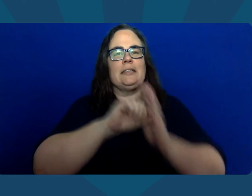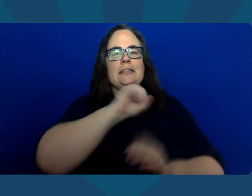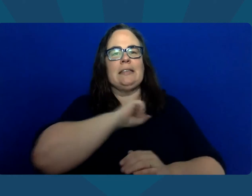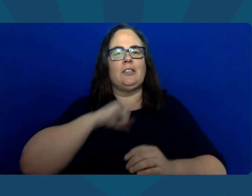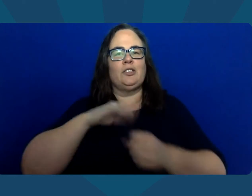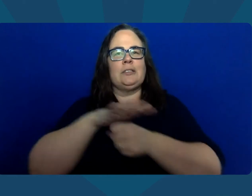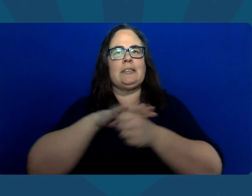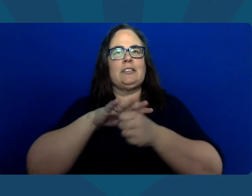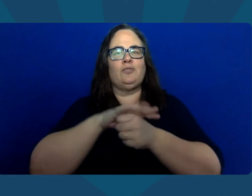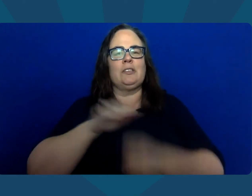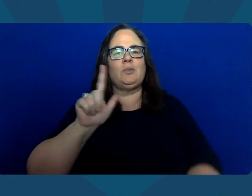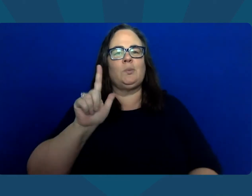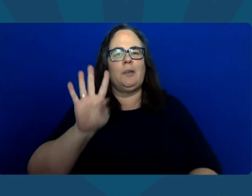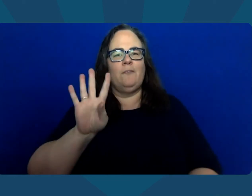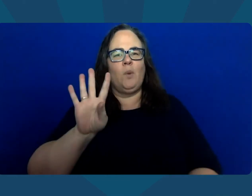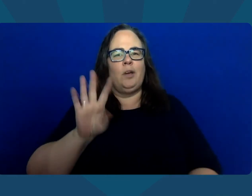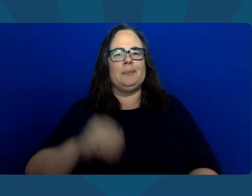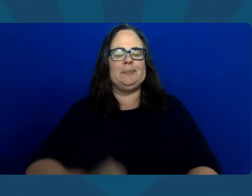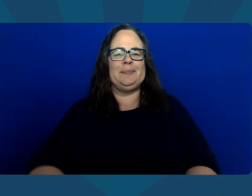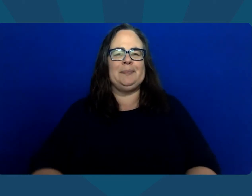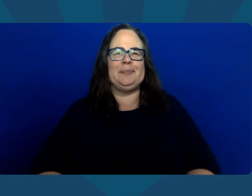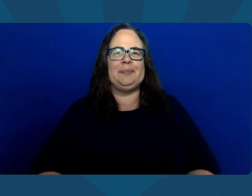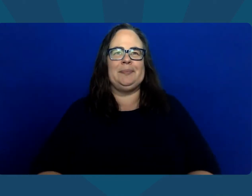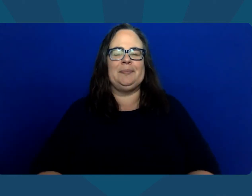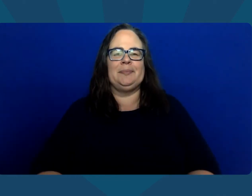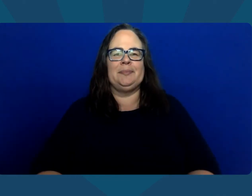Candidates for State Senator, District 24.